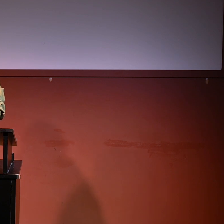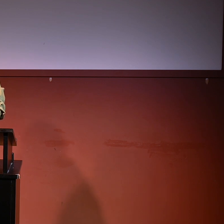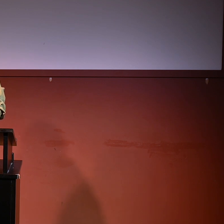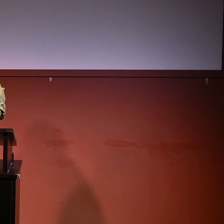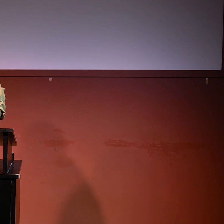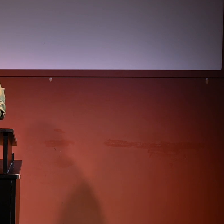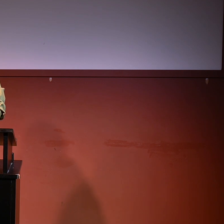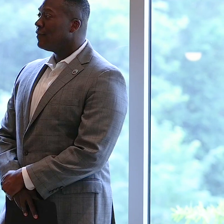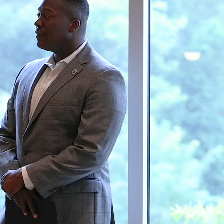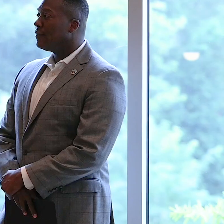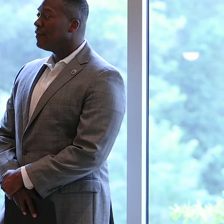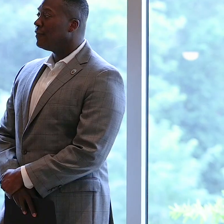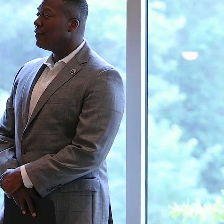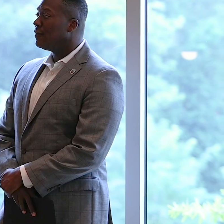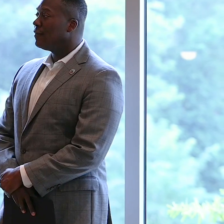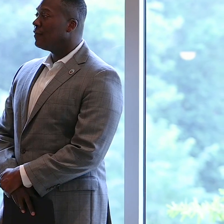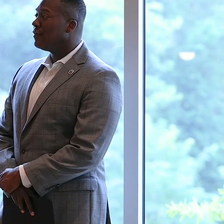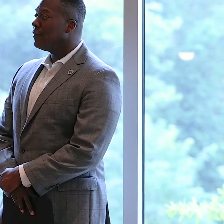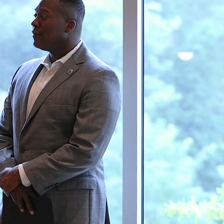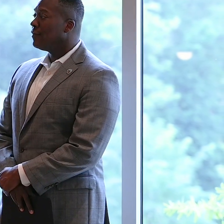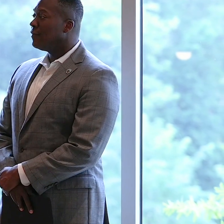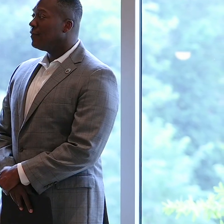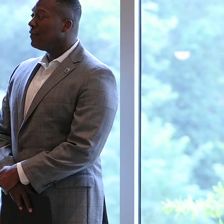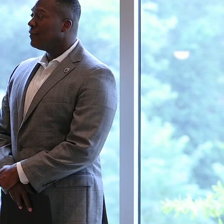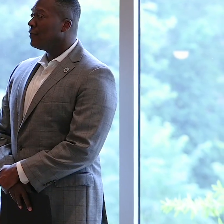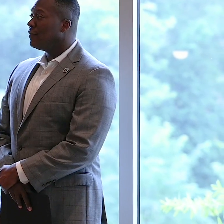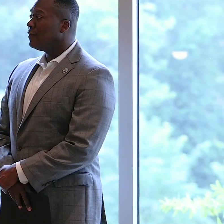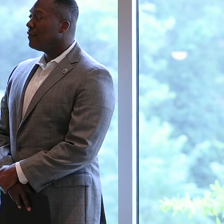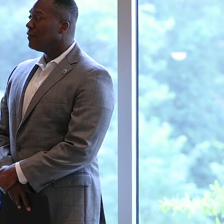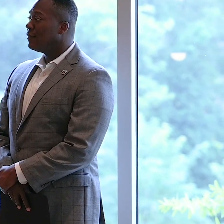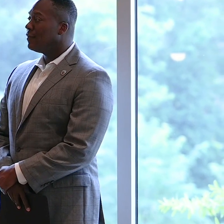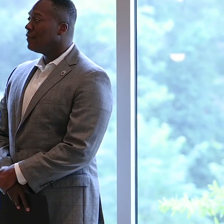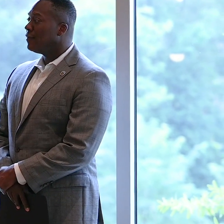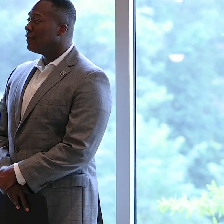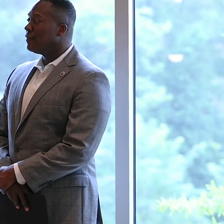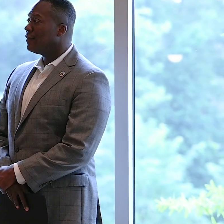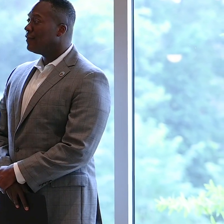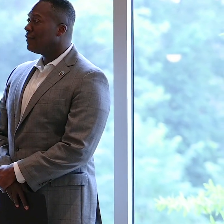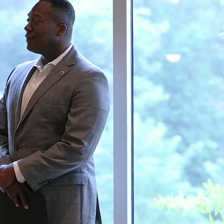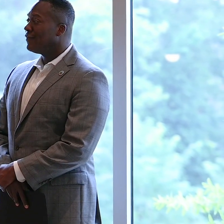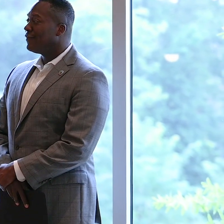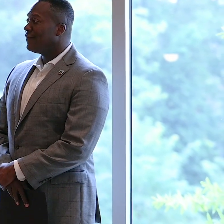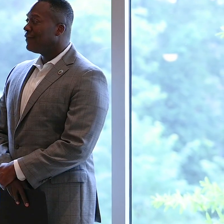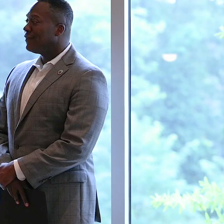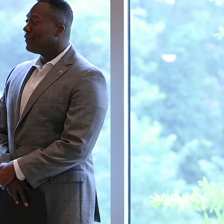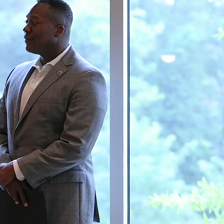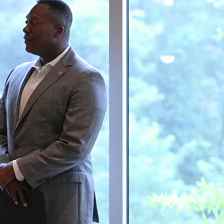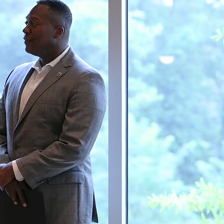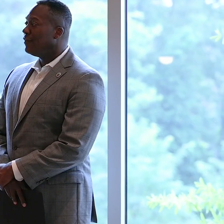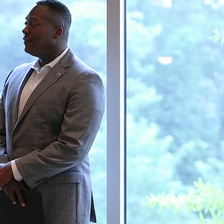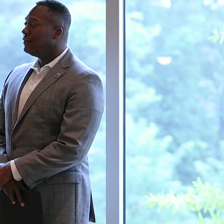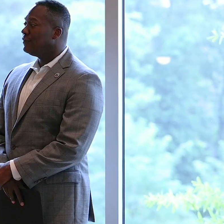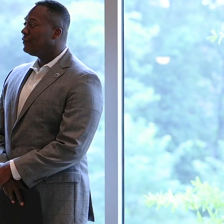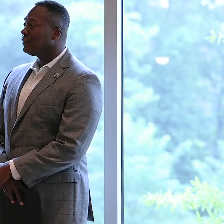Jones. Their recommendations were sent forward to Dr. Calvin Ball for his consideration and his ultimate selection, which has